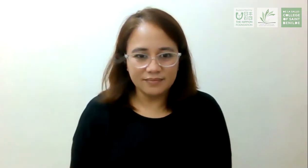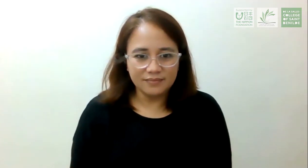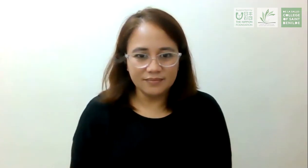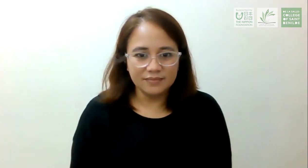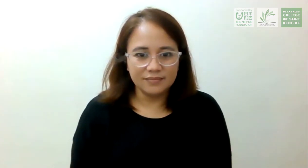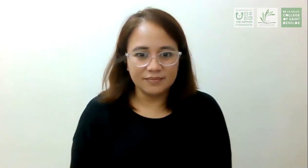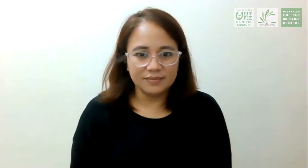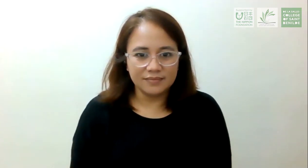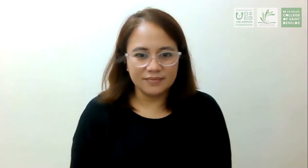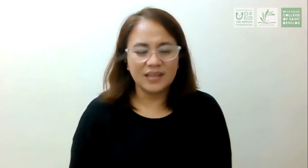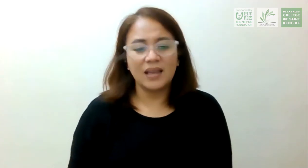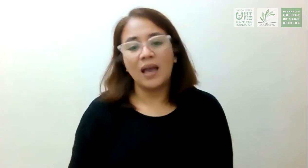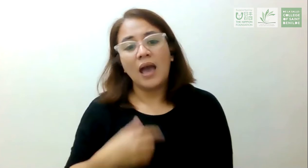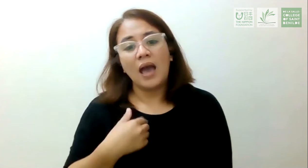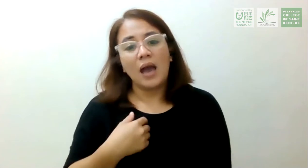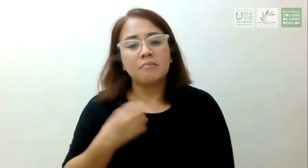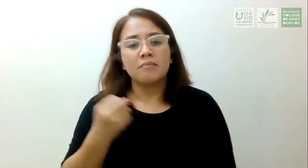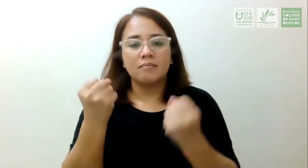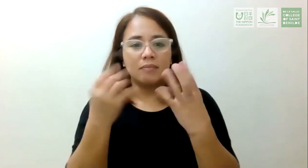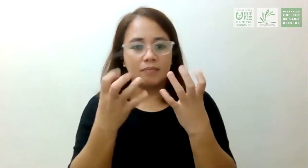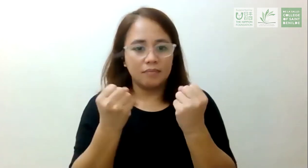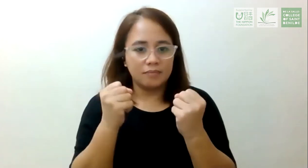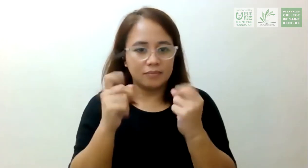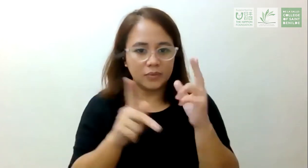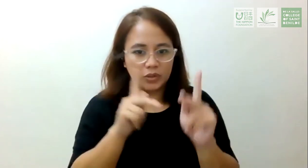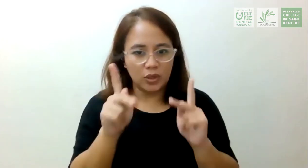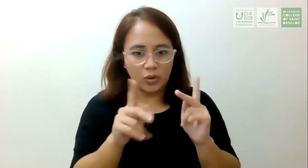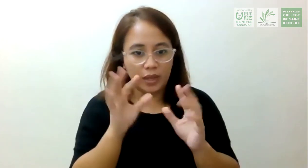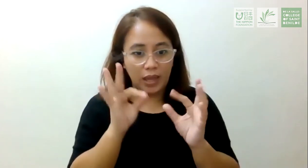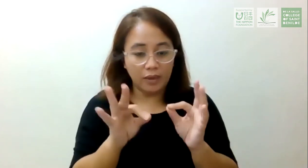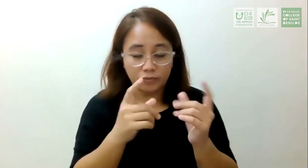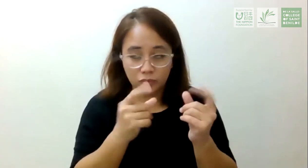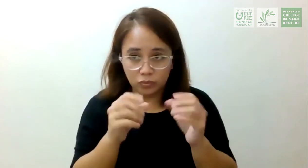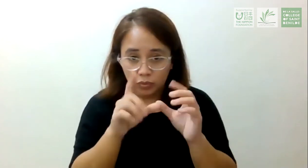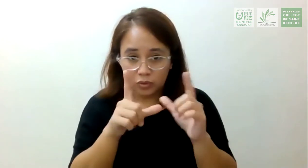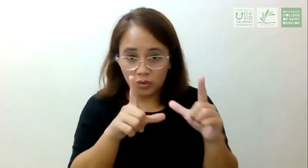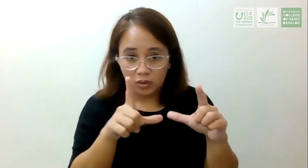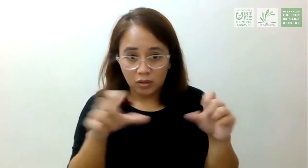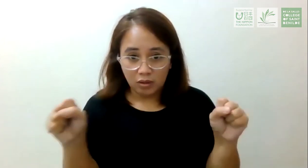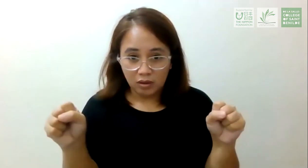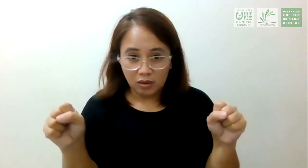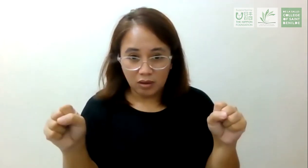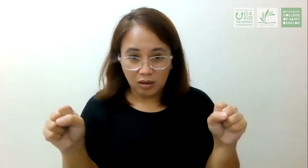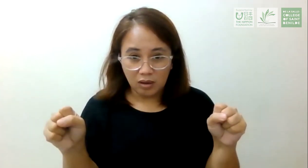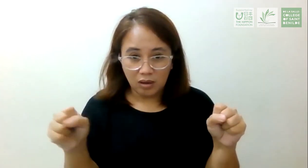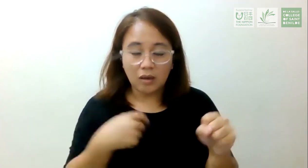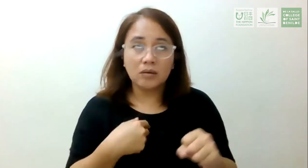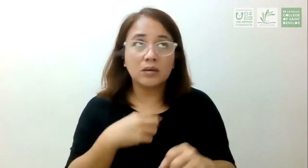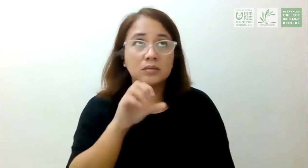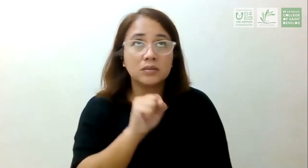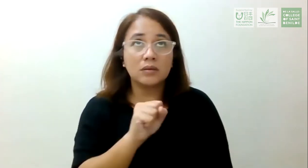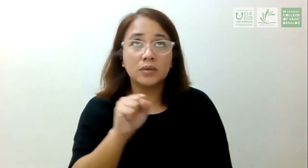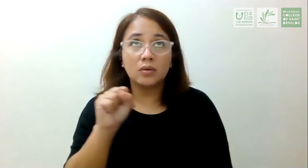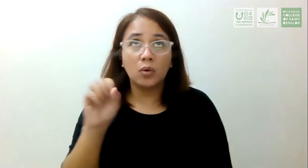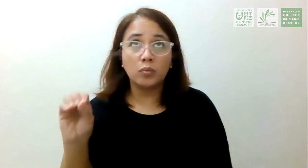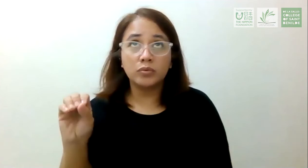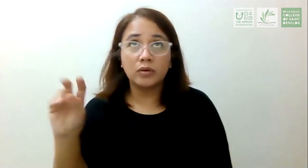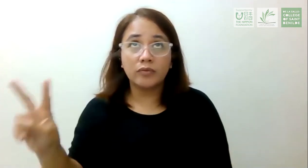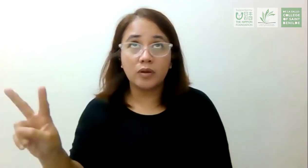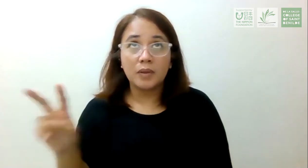a lot of people, when they're doing linguistics, they get in the habit of thinking subject, object, verb, or subject, verb, object.